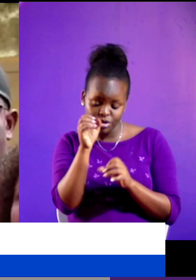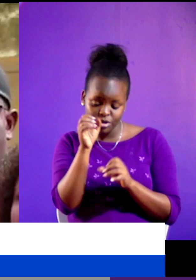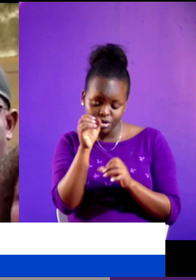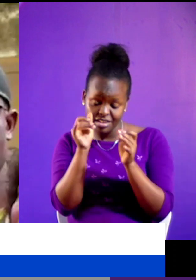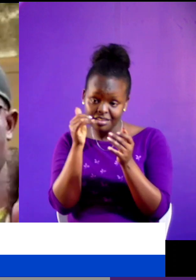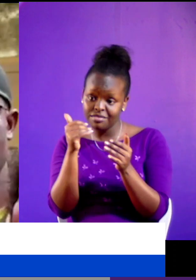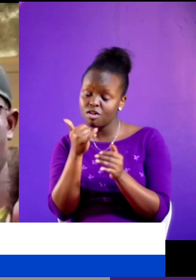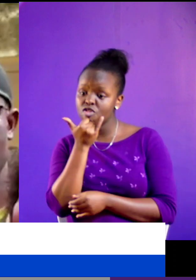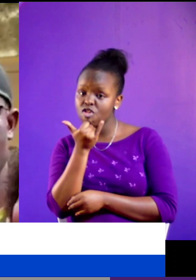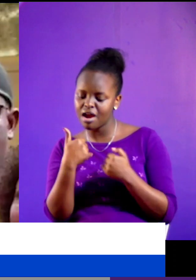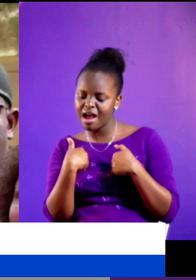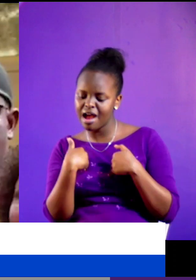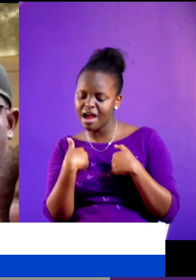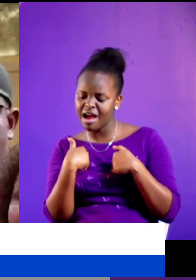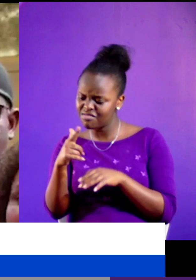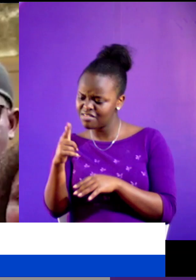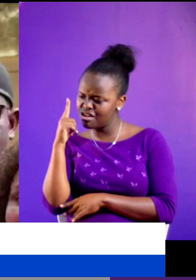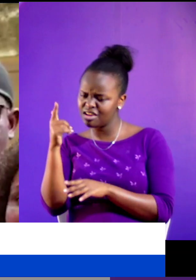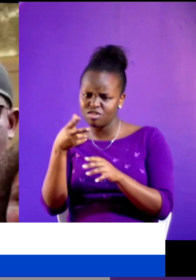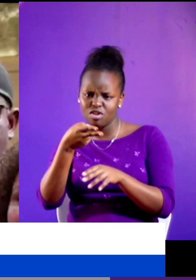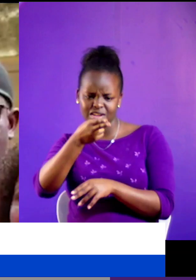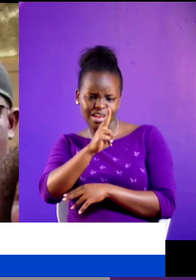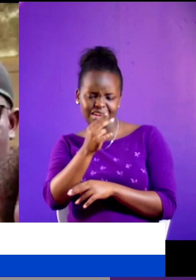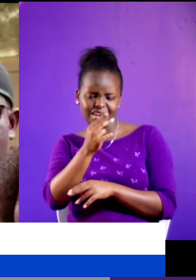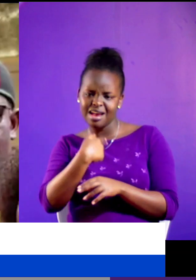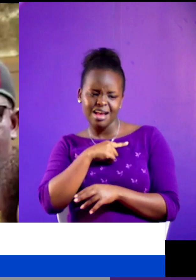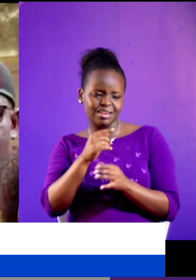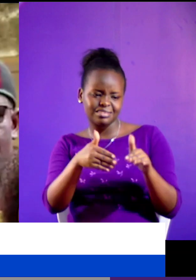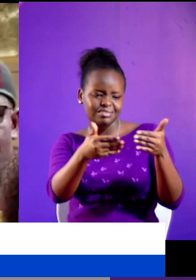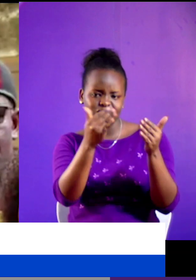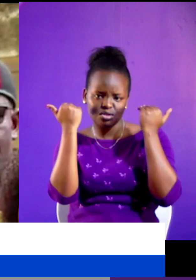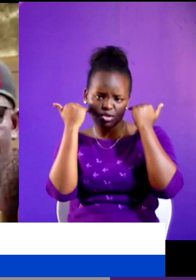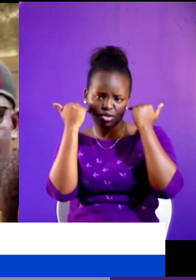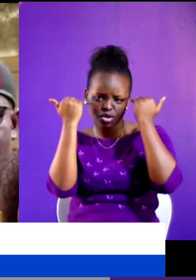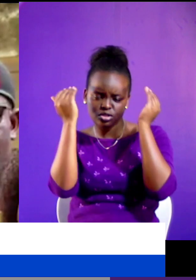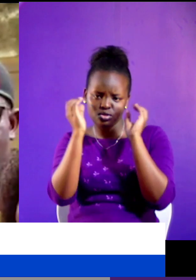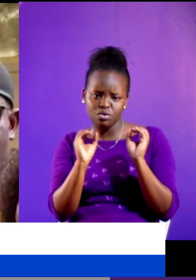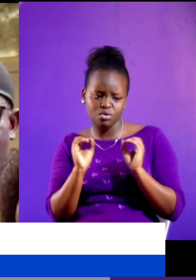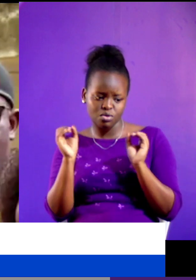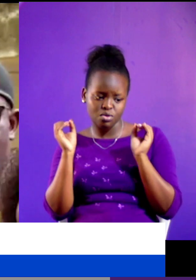had an illegal gun, that one we are not going to charge you. If you present yourself and say,